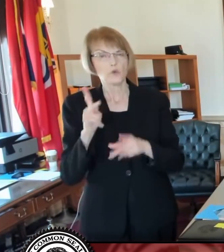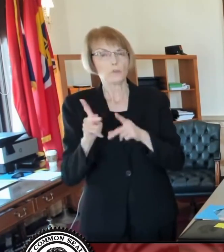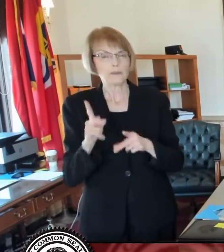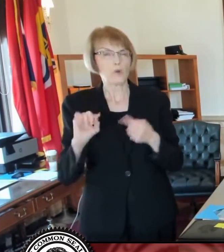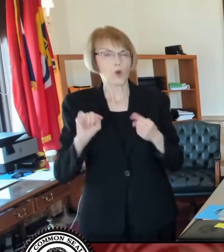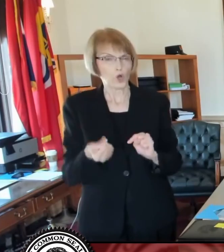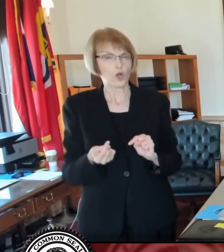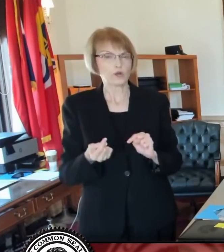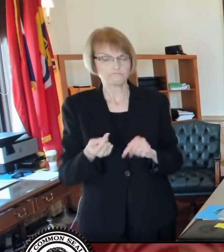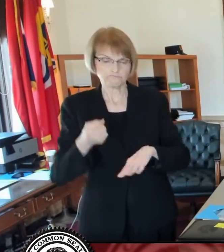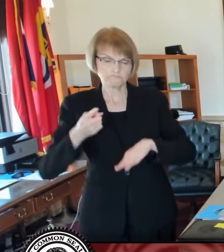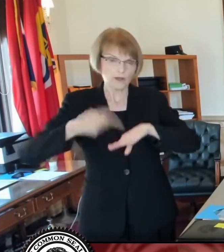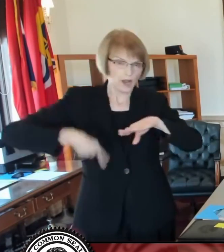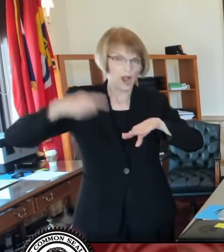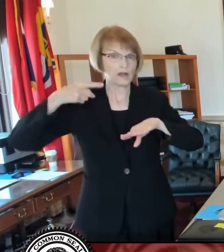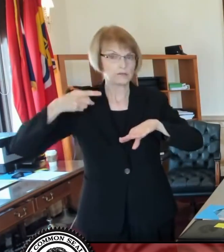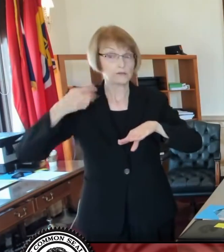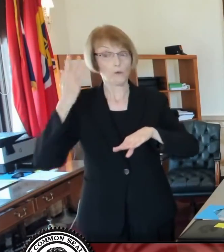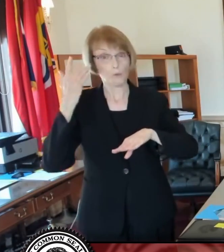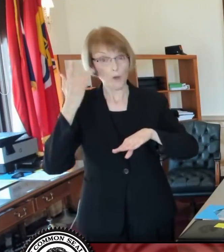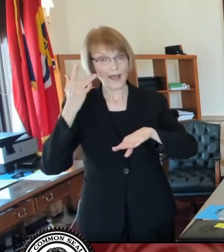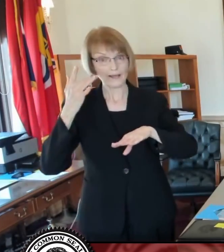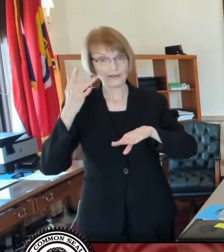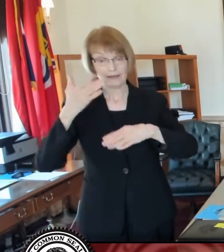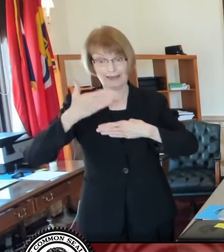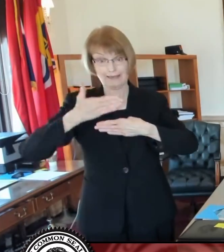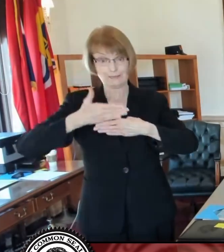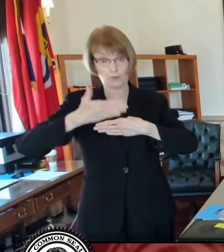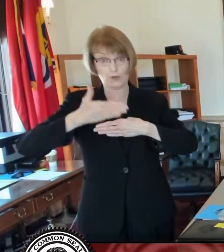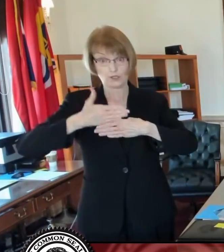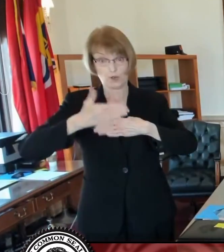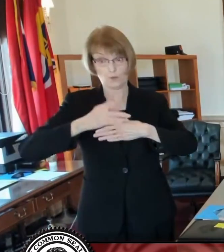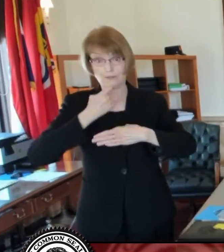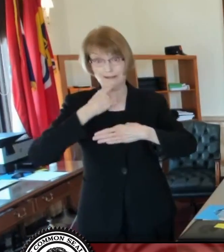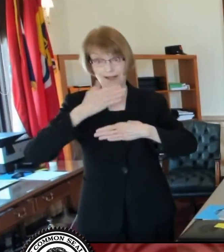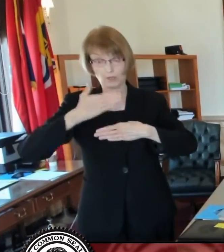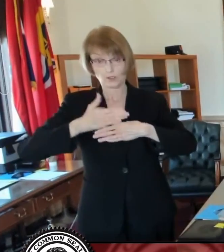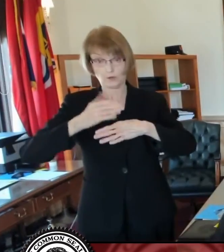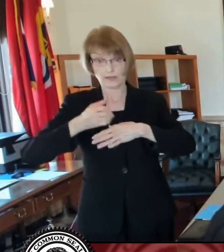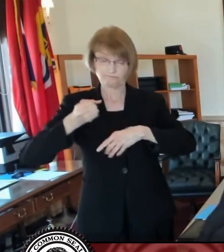people were cut as they broke the glass out.